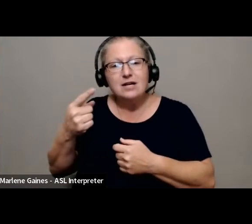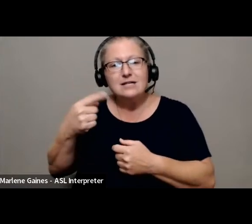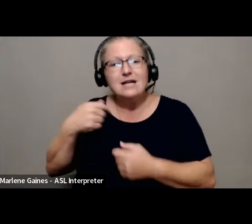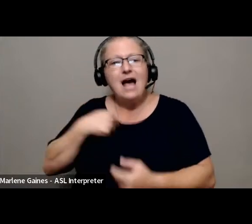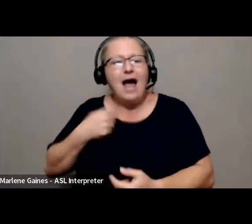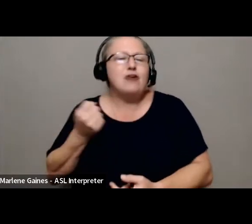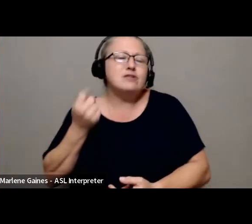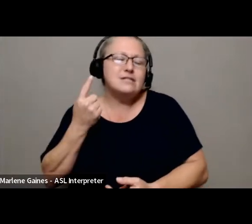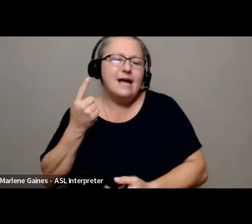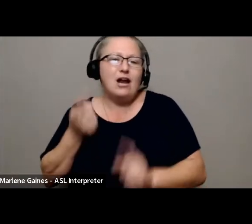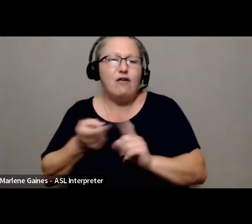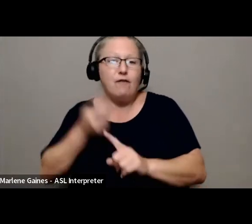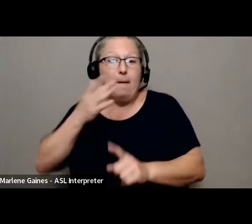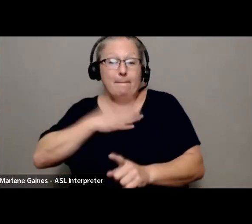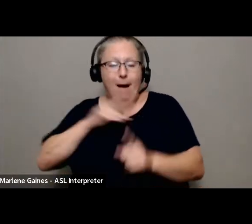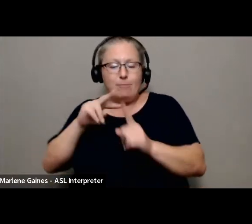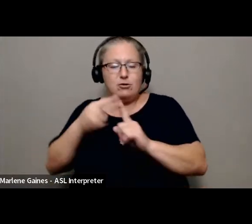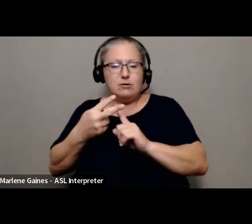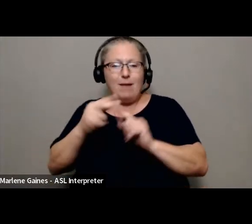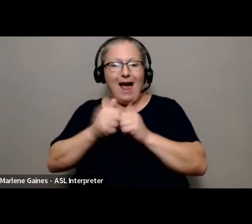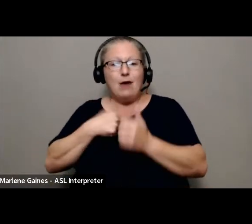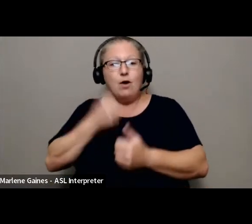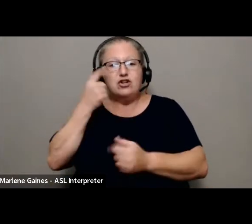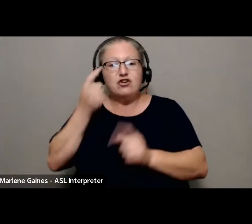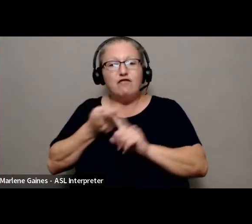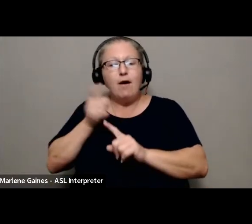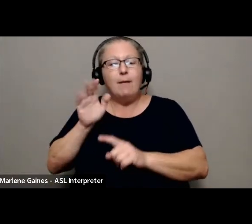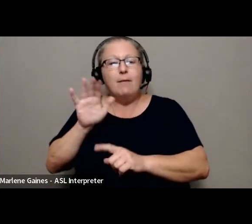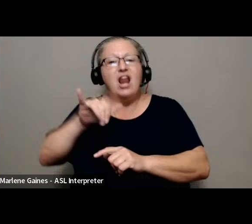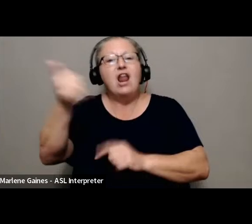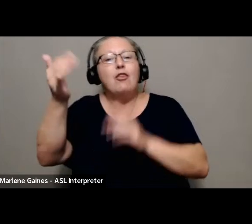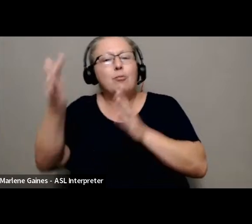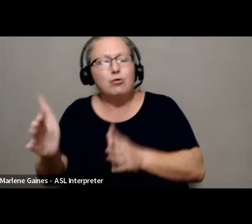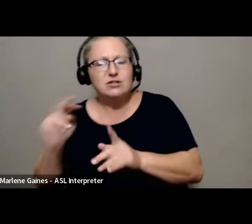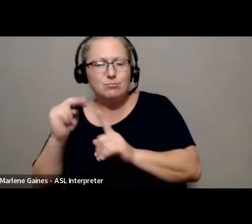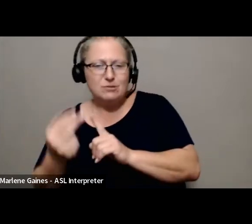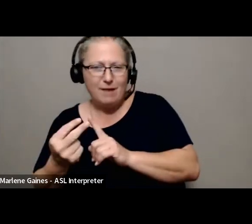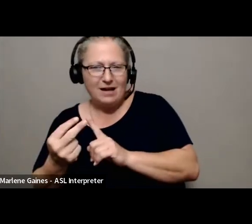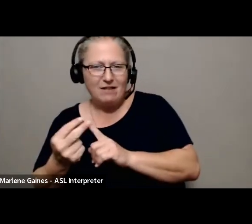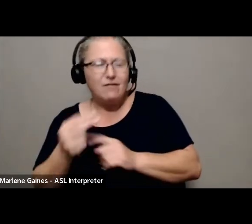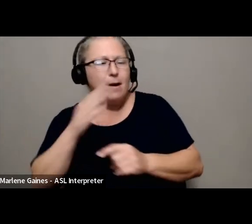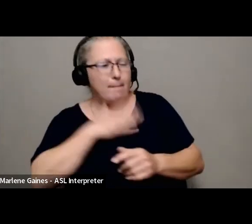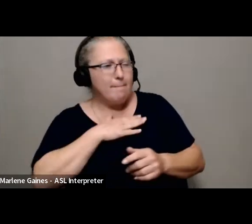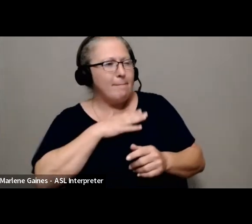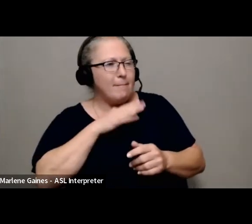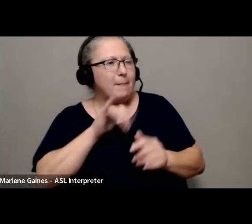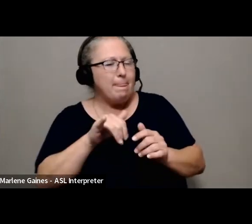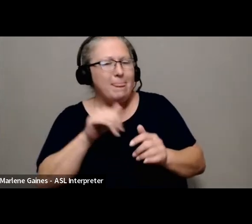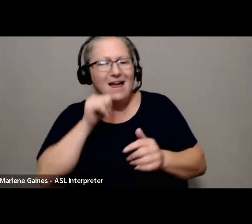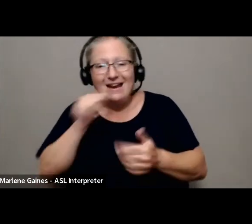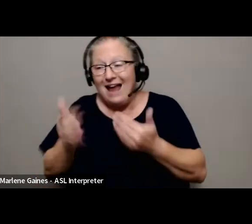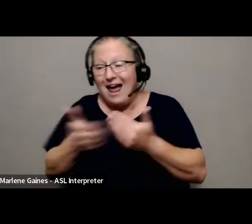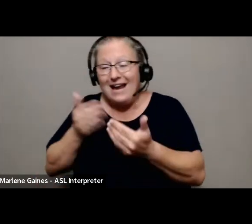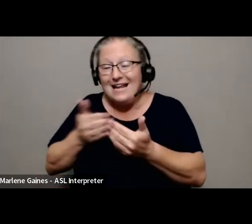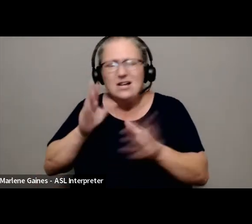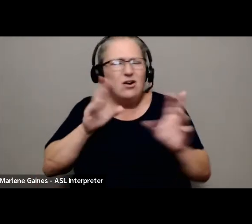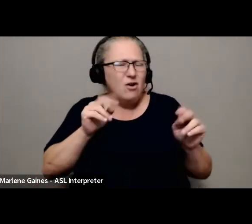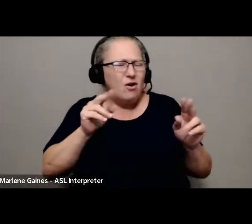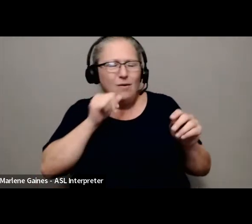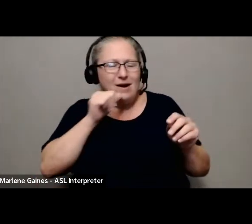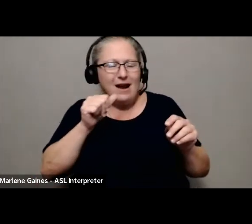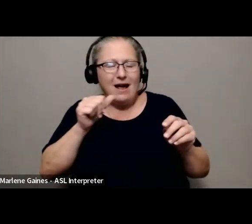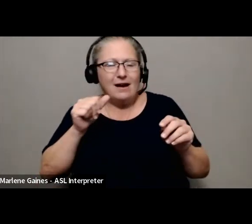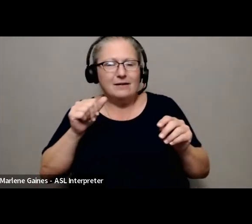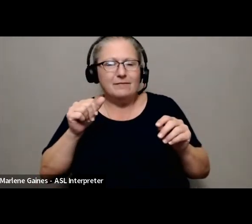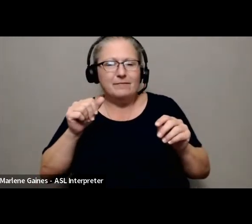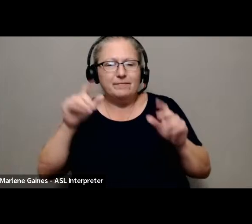I understand it from my perspective, but how do I understand it from another person's perspective? Right. And my friend was explaining how It's not an easy lesson. No, it's not an easy